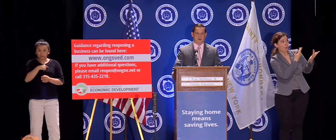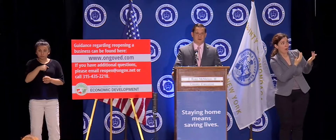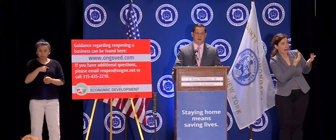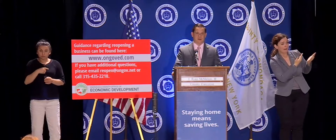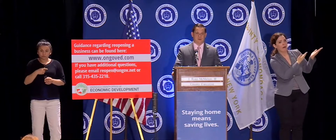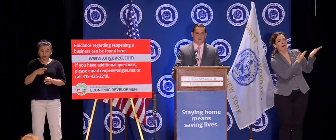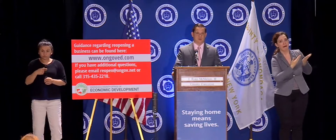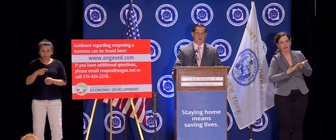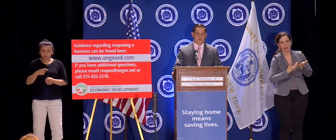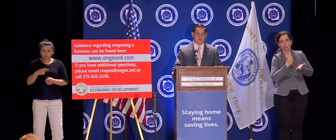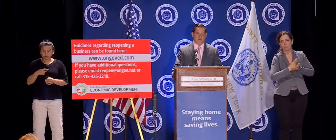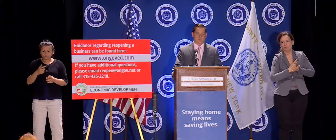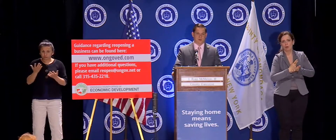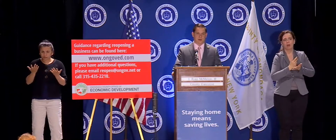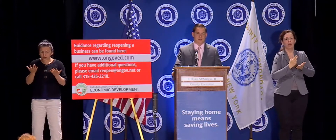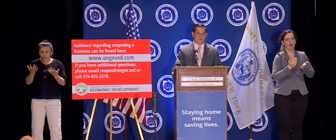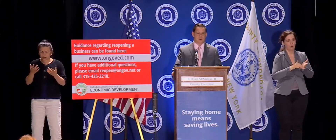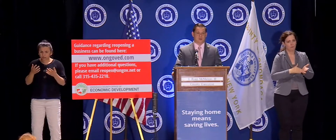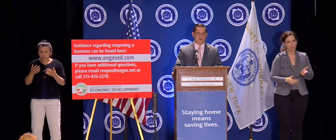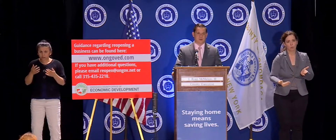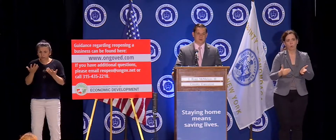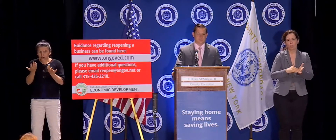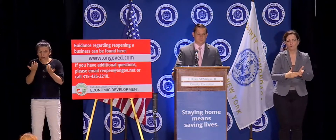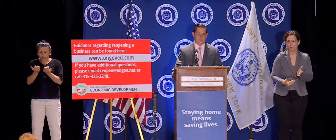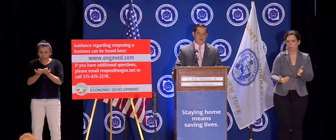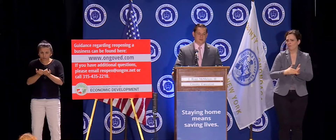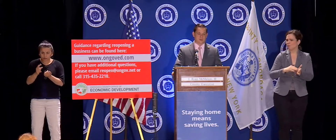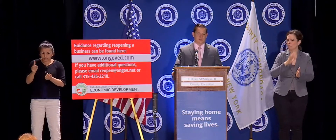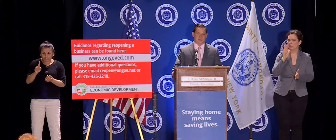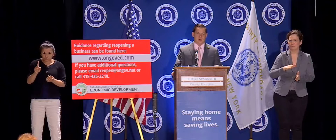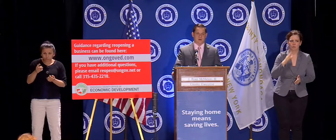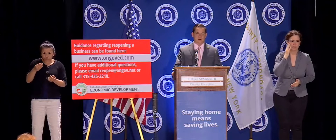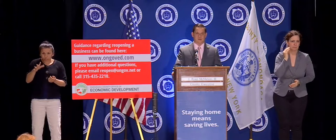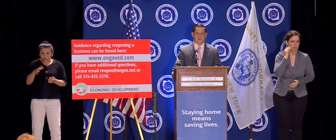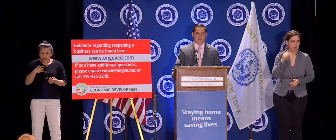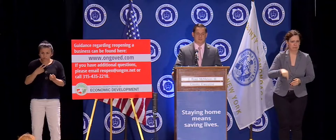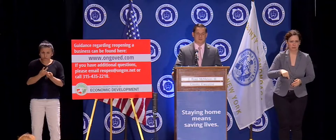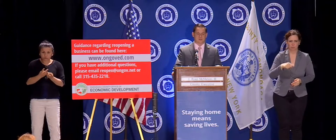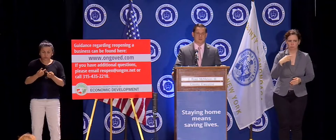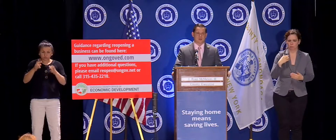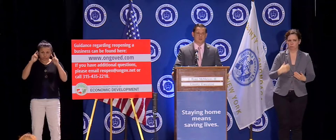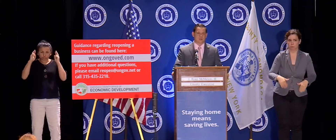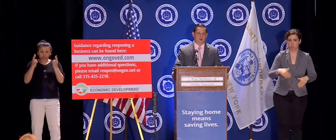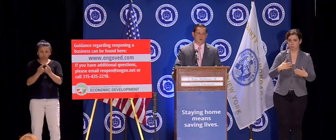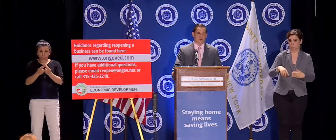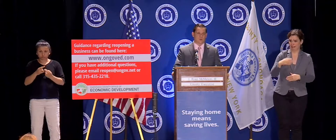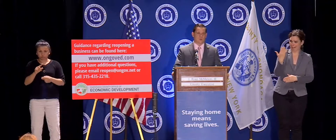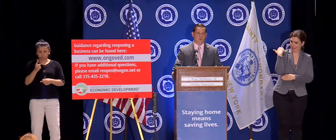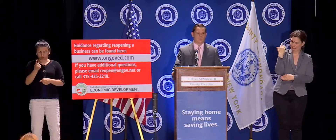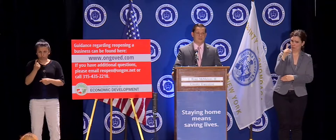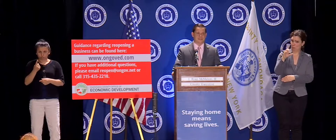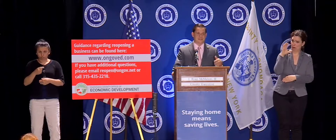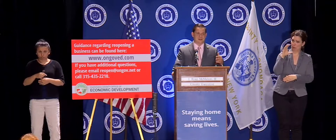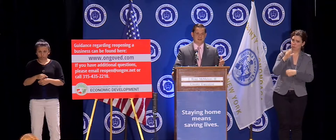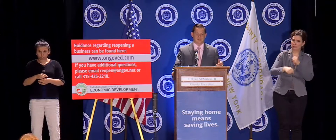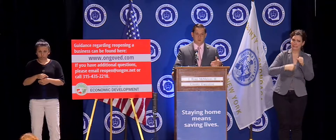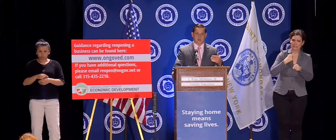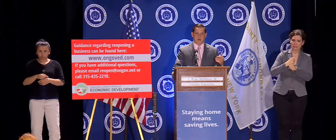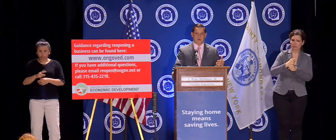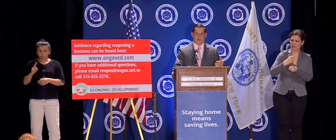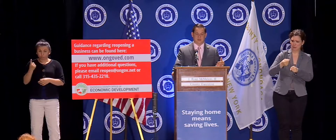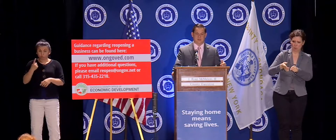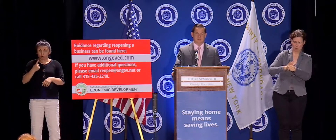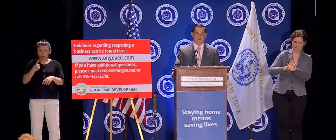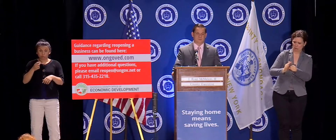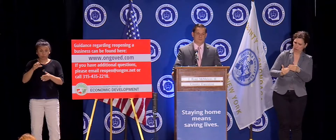nobody's ever had to do this before in the last 100 years, and certainly not under these conditions. So when we see things and